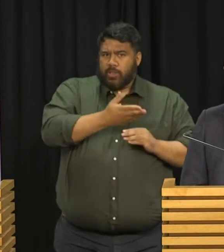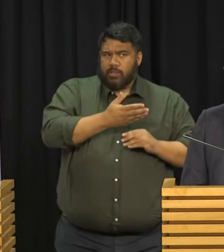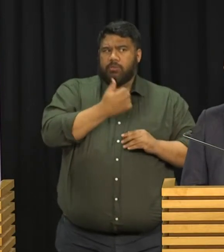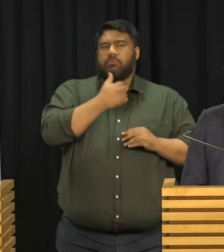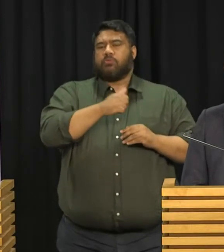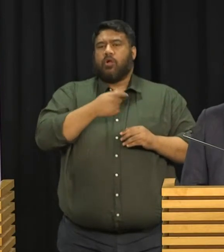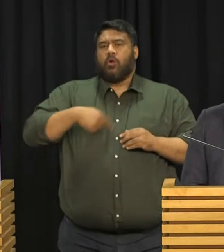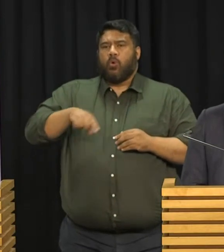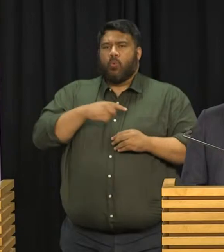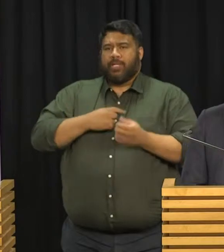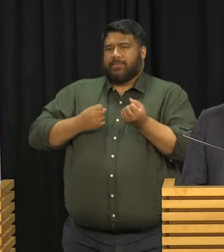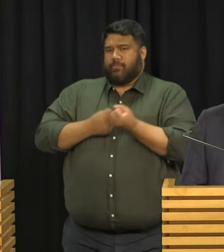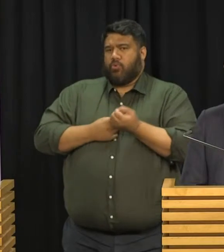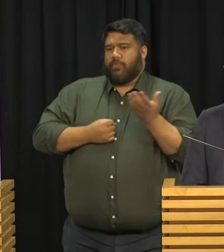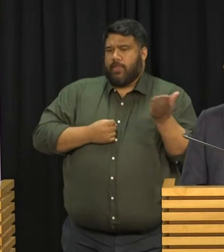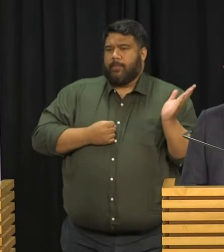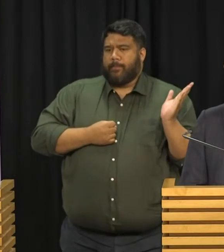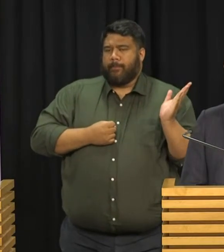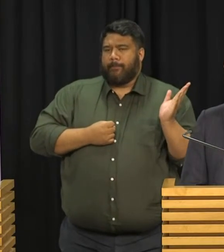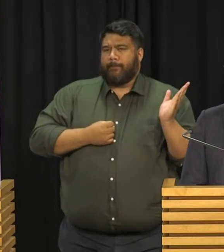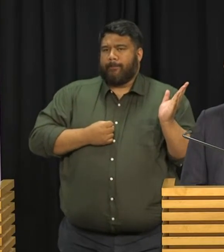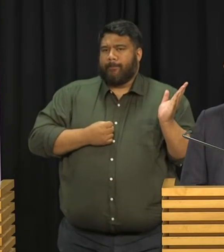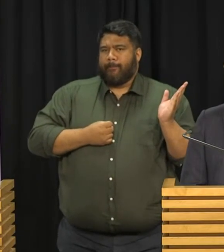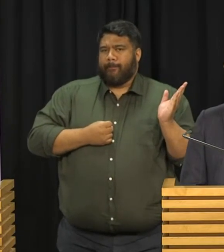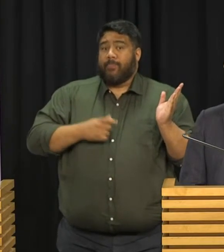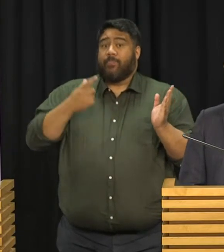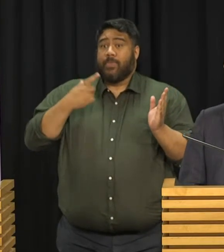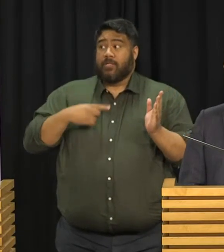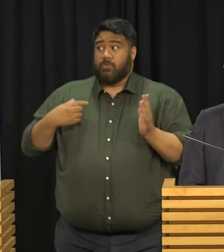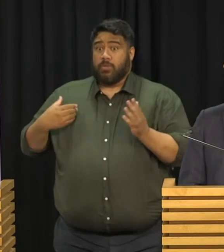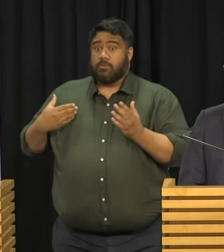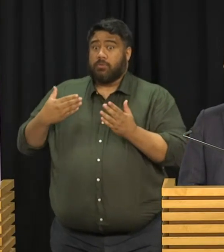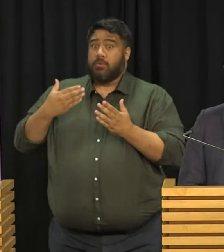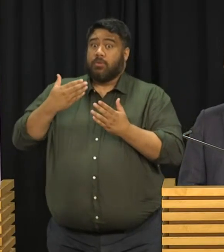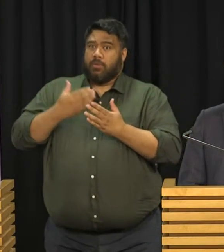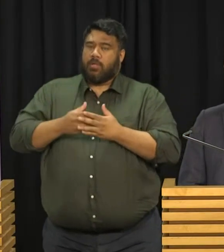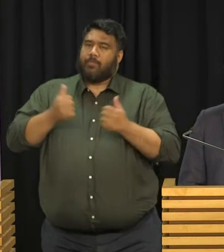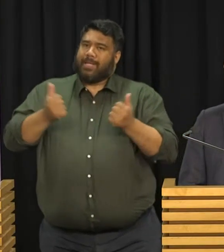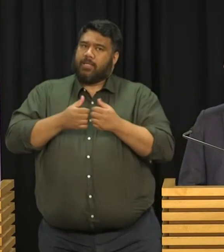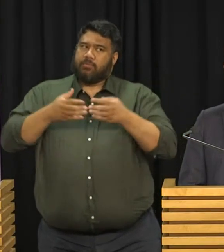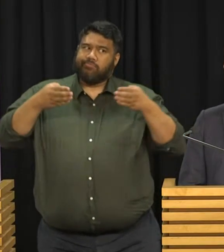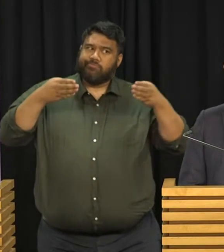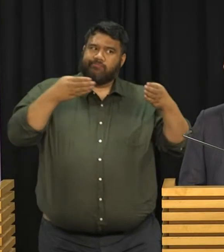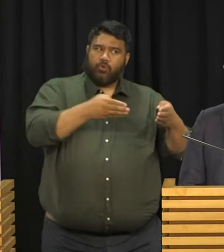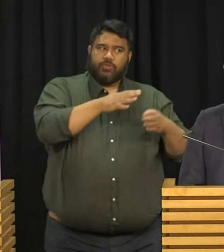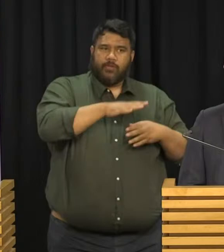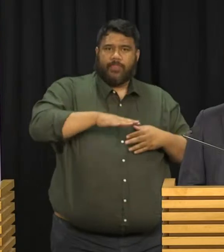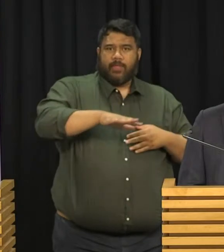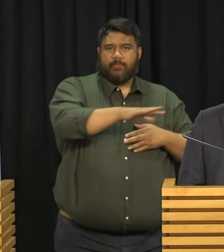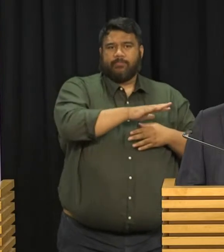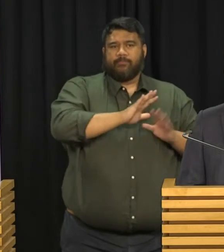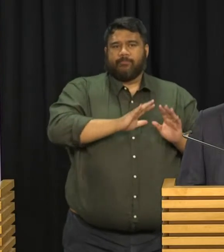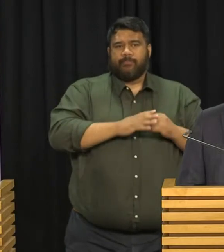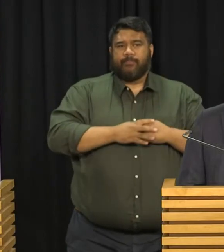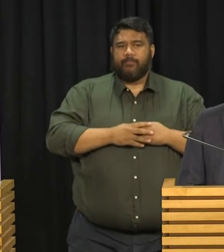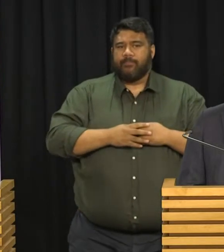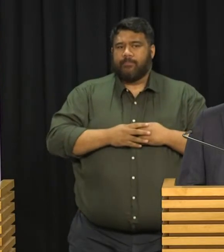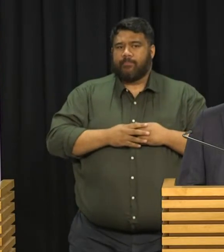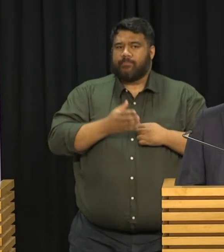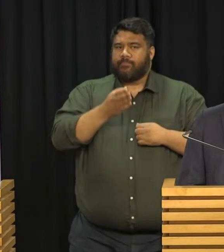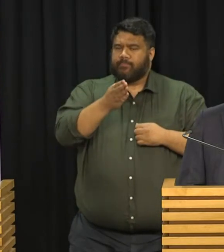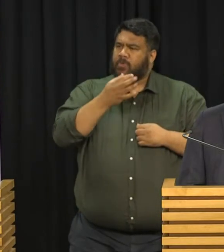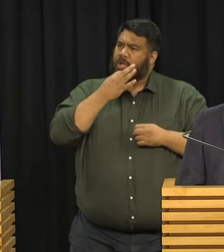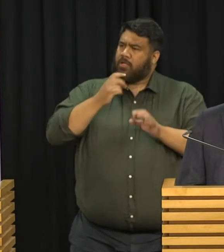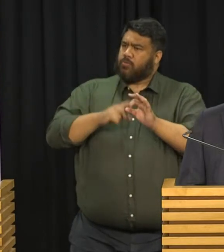sure that we are supporting them. And so that's where we've been placing a big emphasis on getting that right up front. Any sort